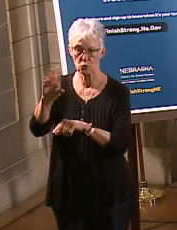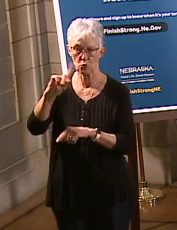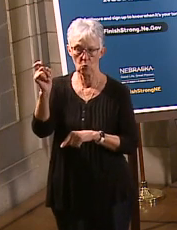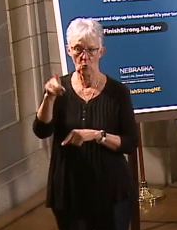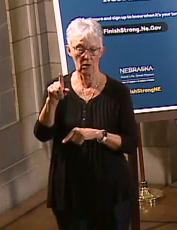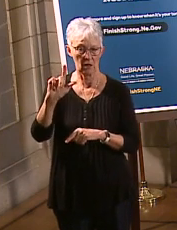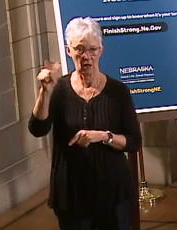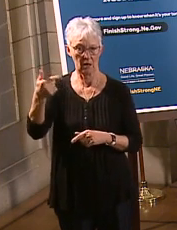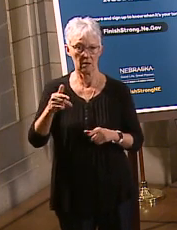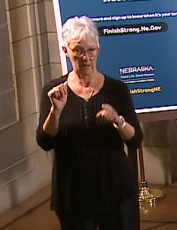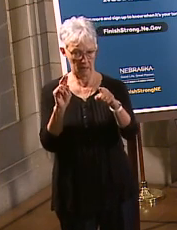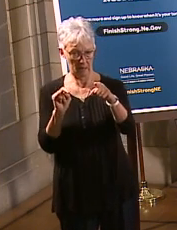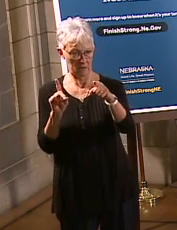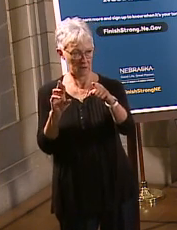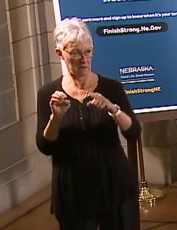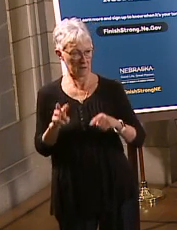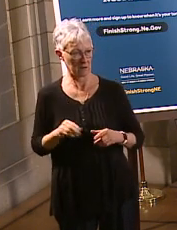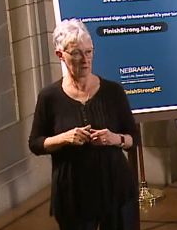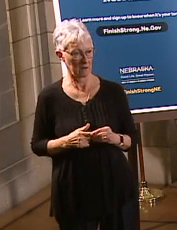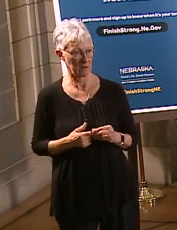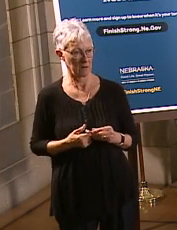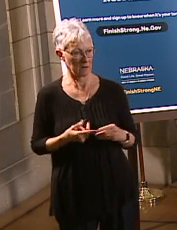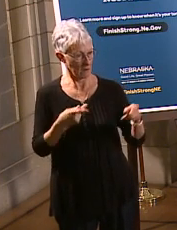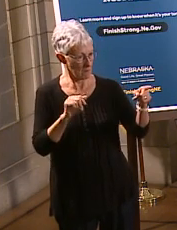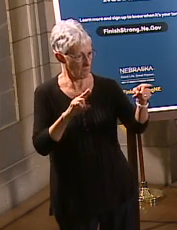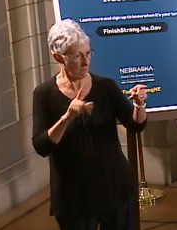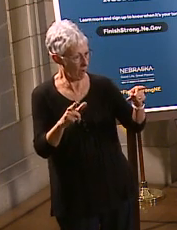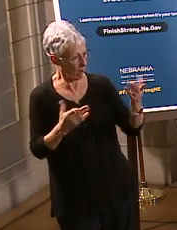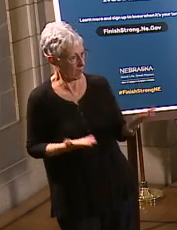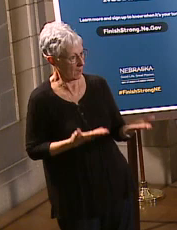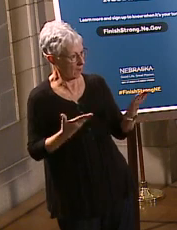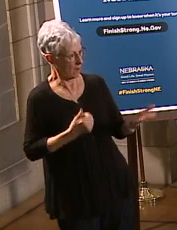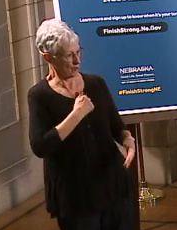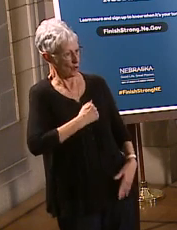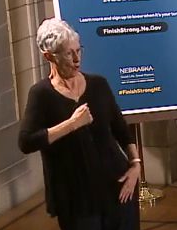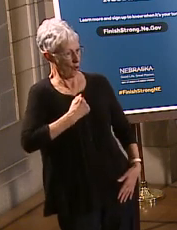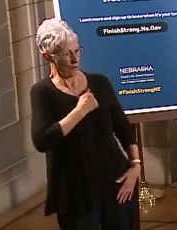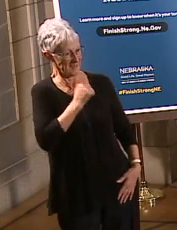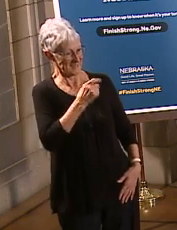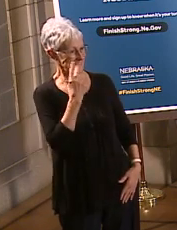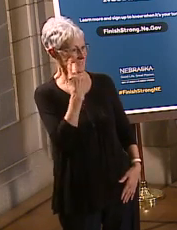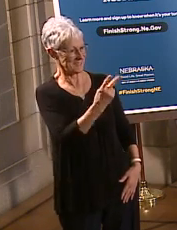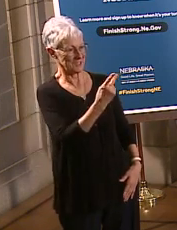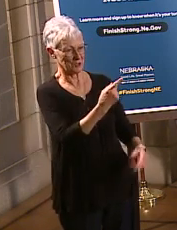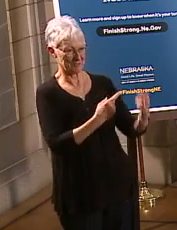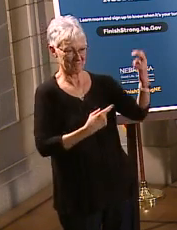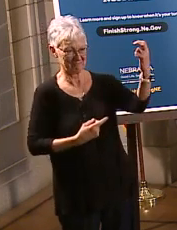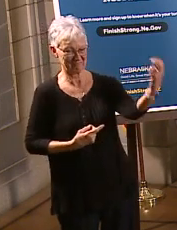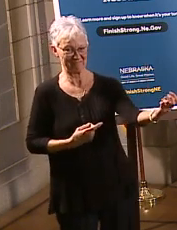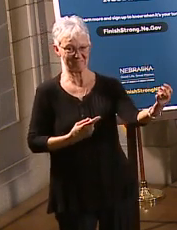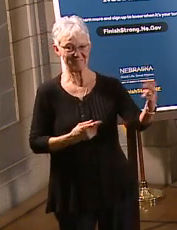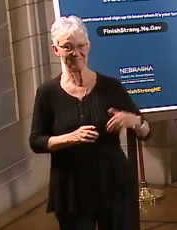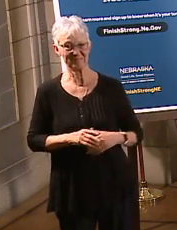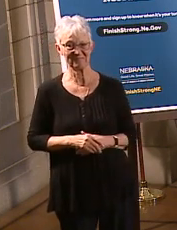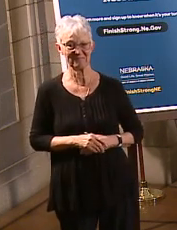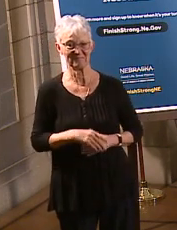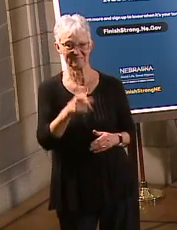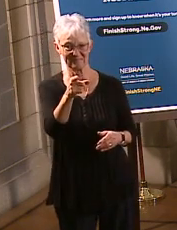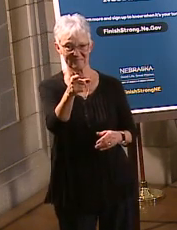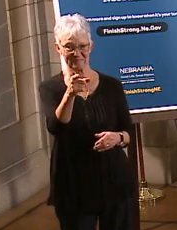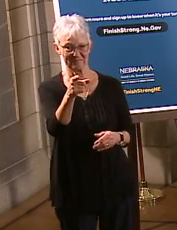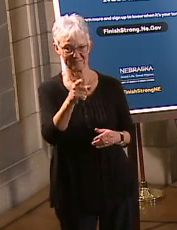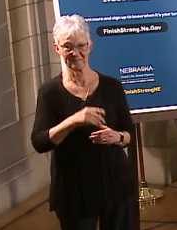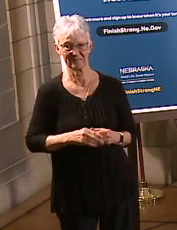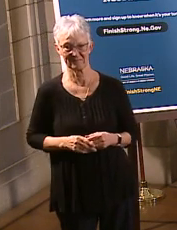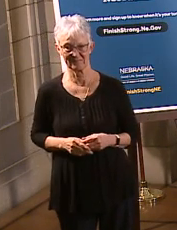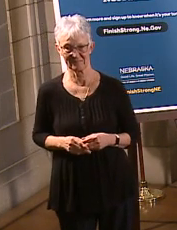have any questions today? Oh, I'm sorry, we got Paul here too. I'm sorry, Paul, I didn't see you sitting on the sideline there. All right, Andrew, you got anything? I